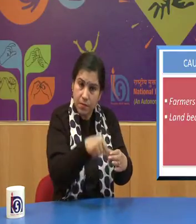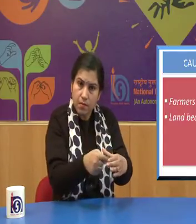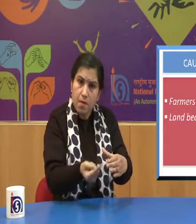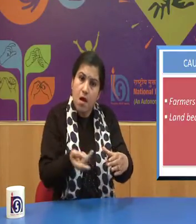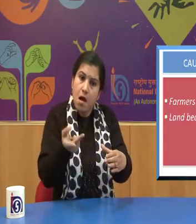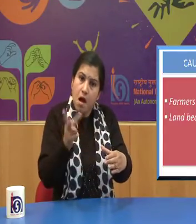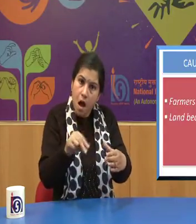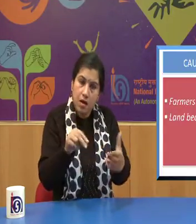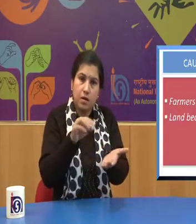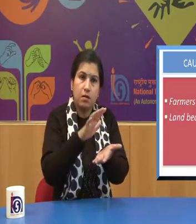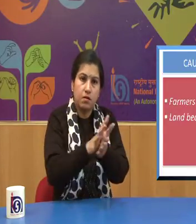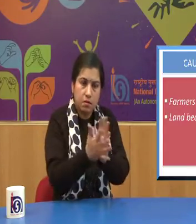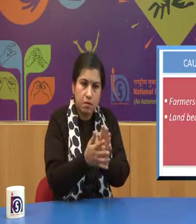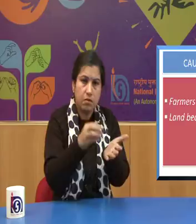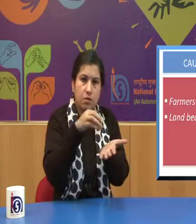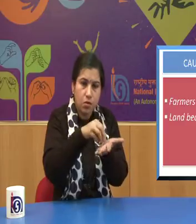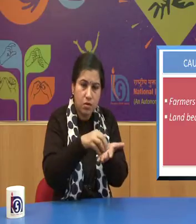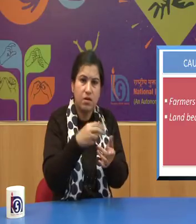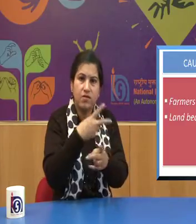used to become infertile.